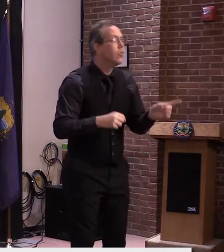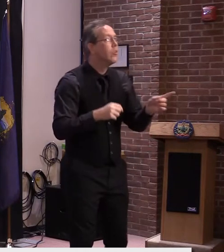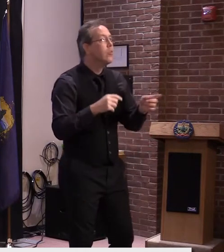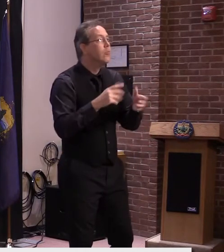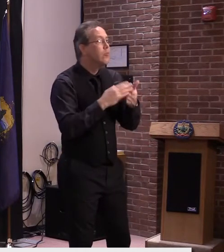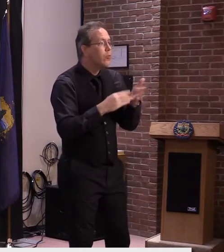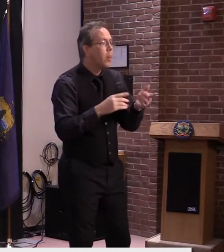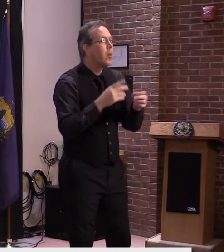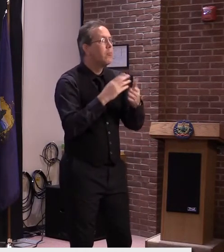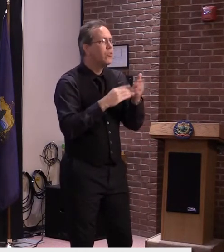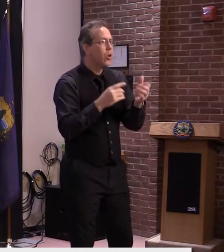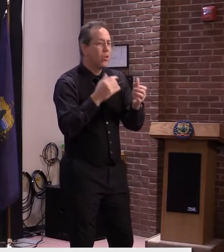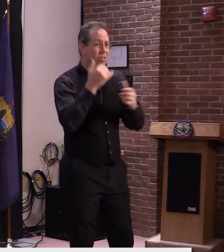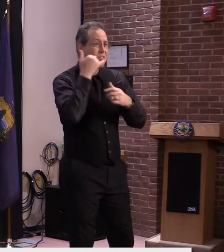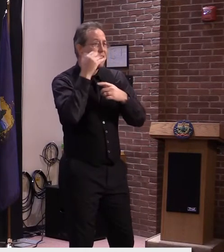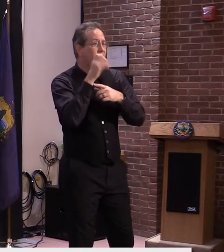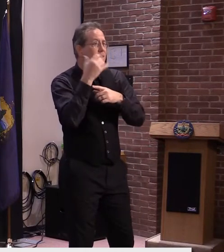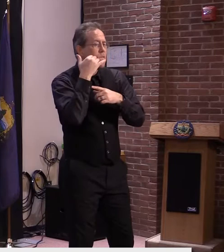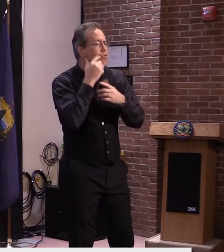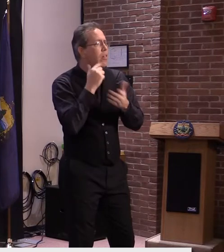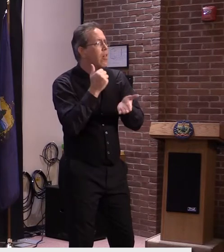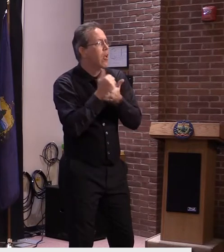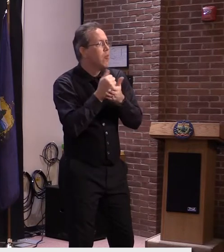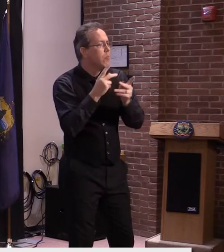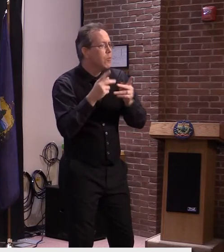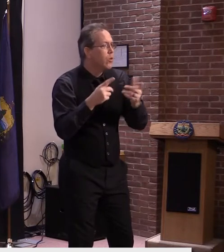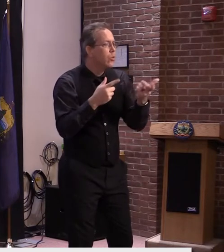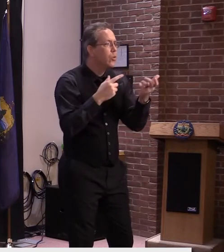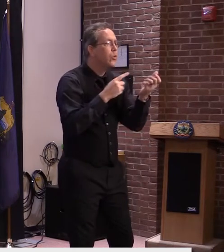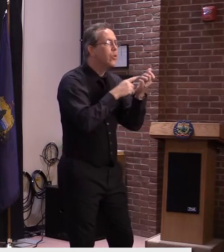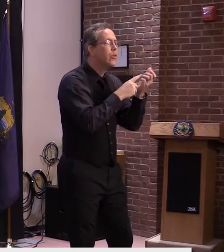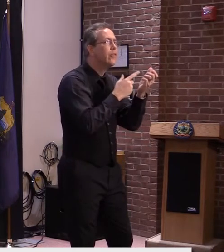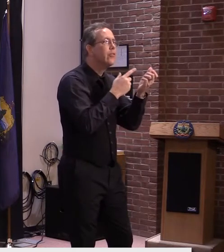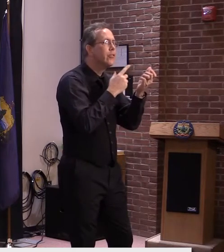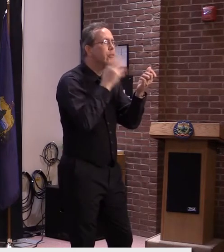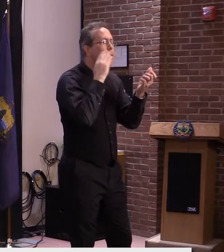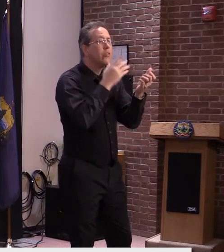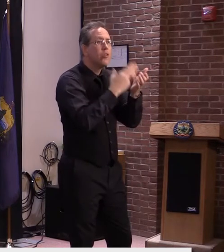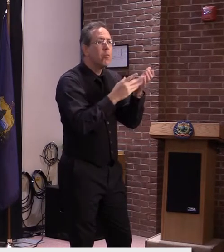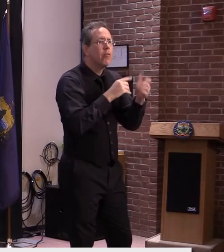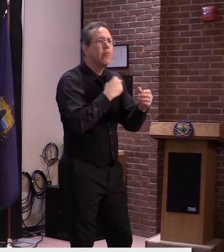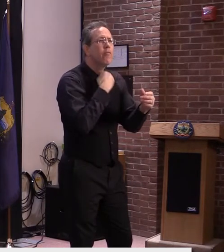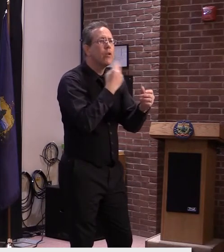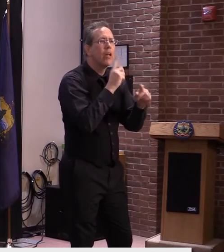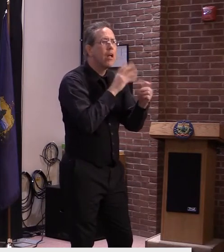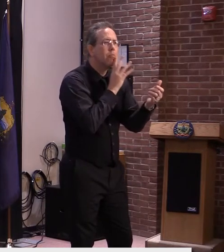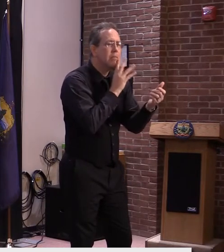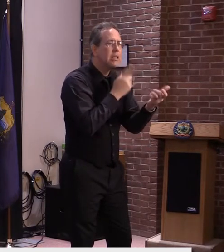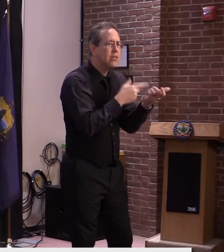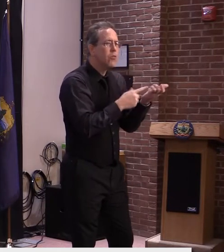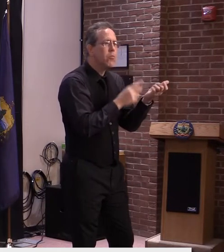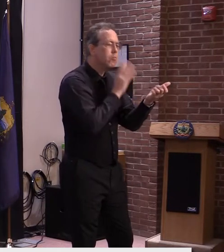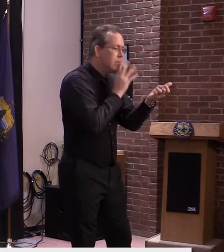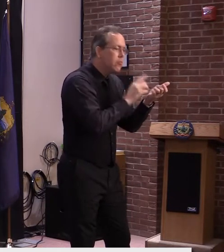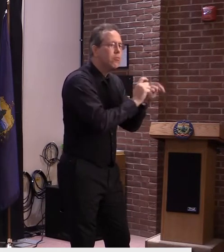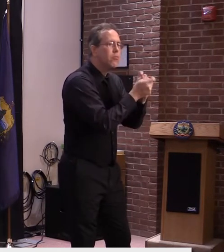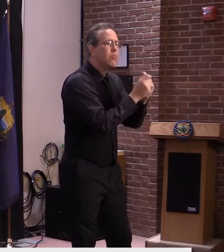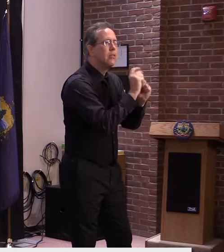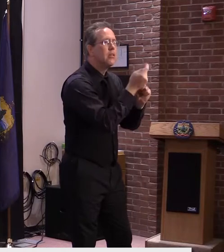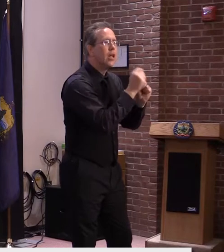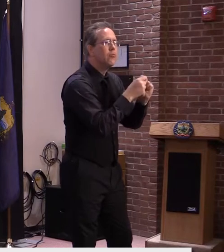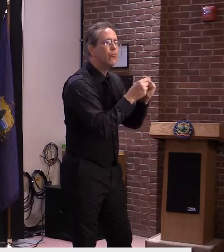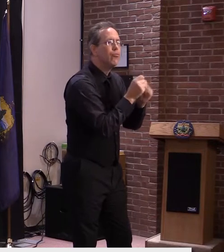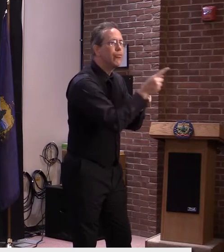and text-to-speech assistance. Connectivity also increases the availability of Vermonters to apply for